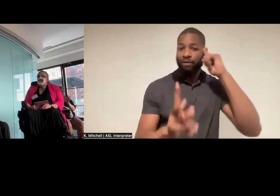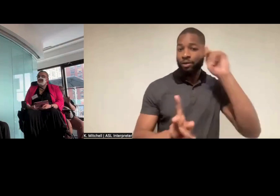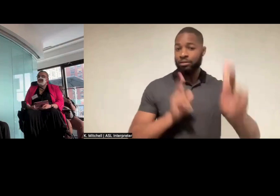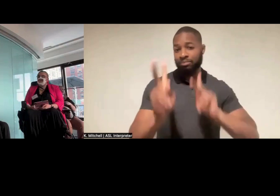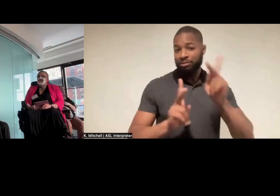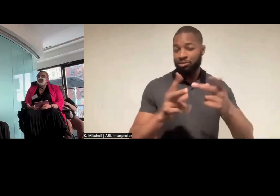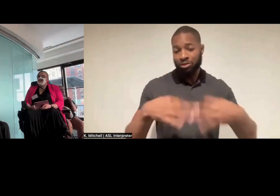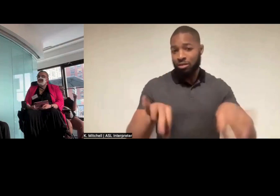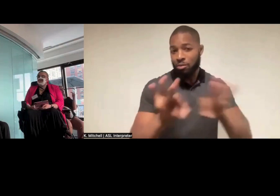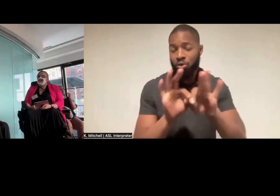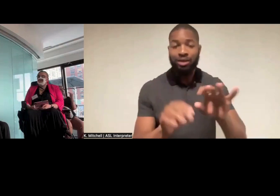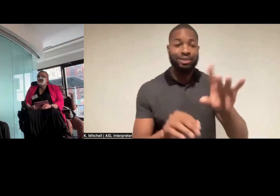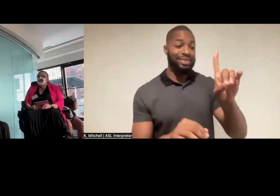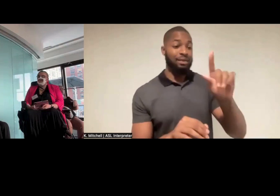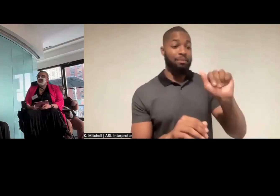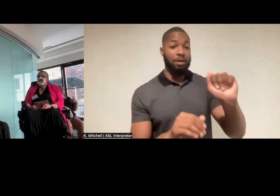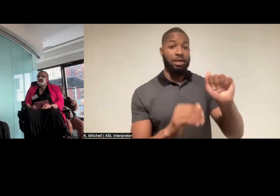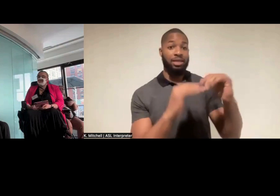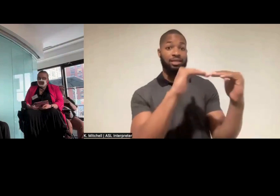Disability justice is deeply